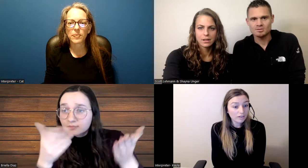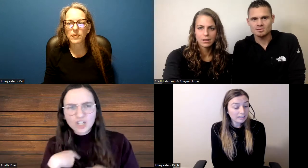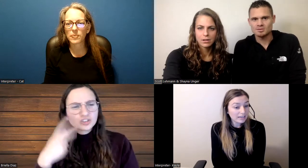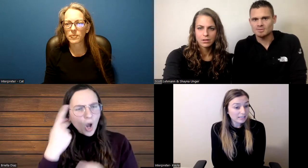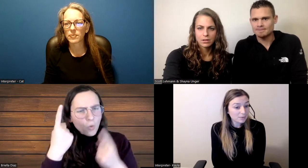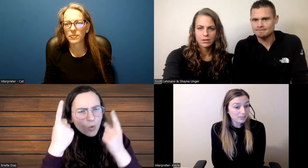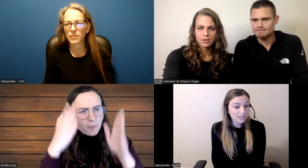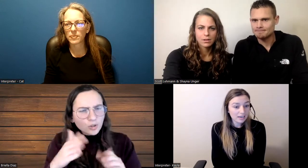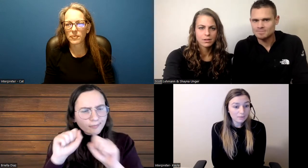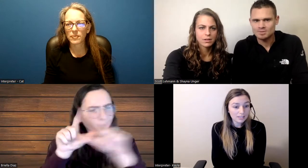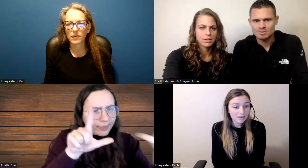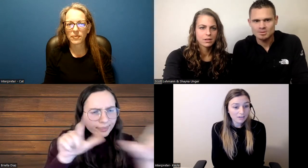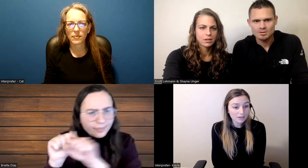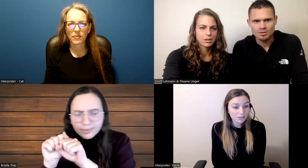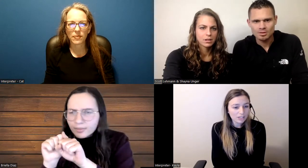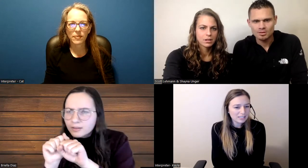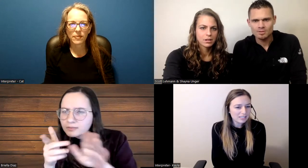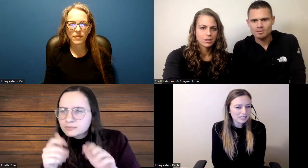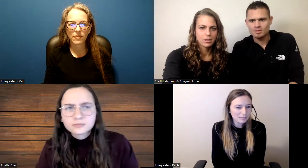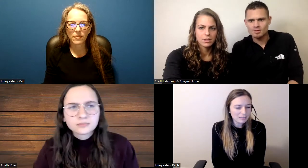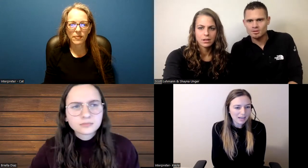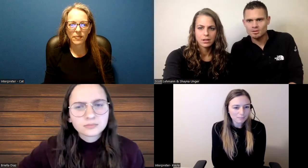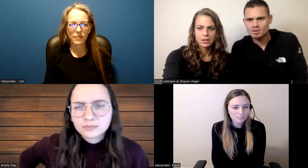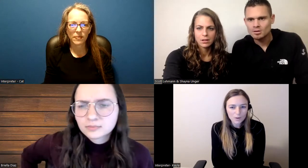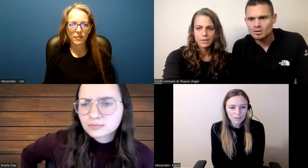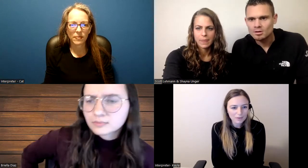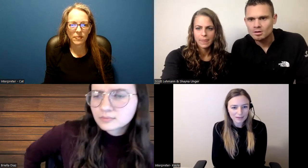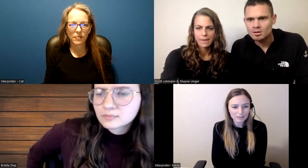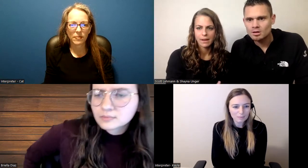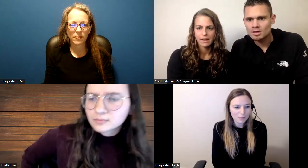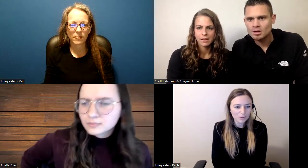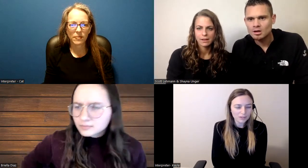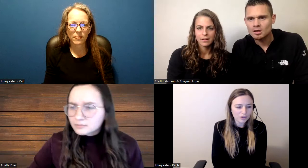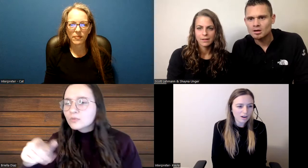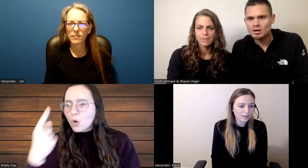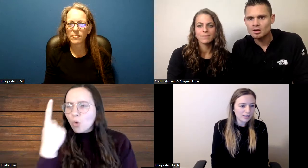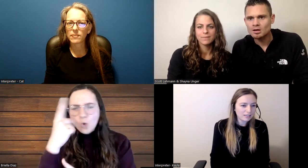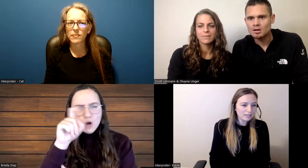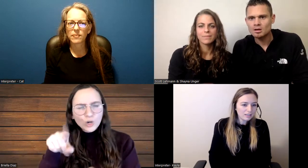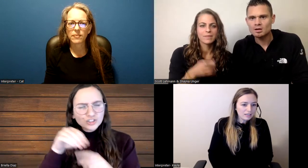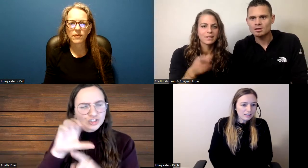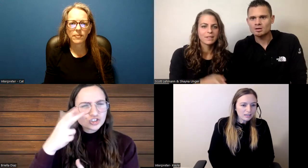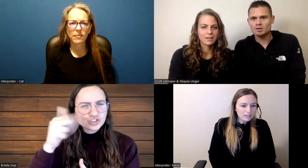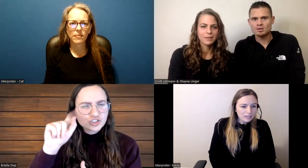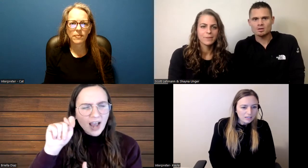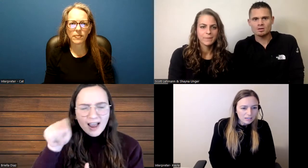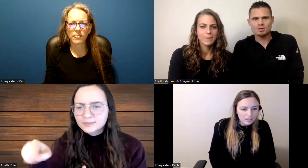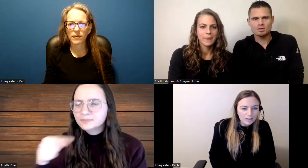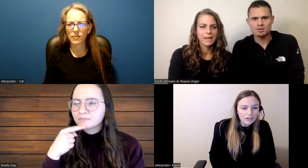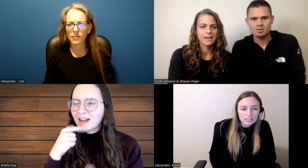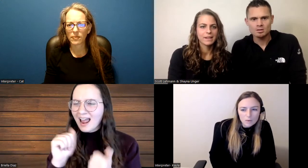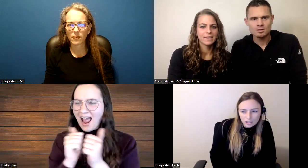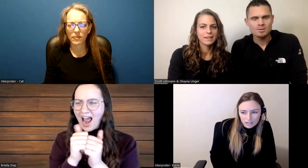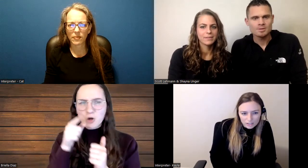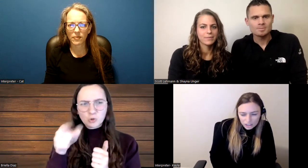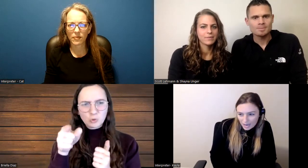All right, next person. Anyone else have a question? I did see somebody kind of pull up and then pull their screen off again. There